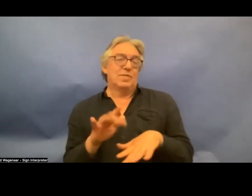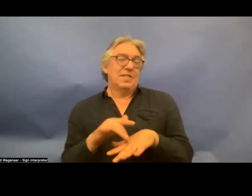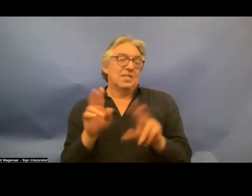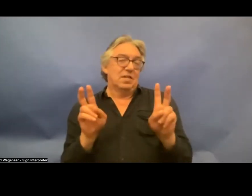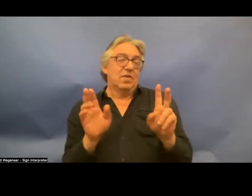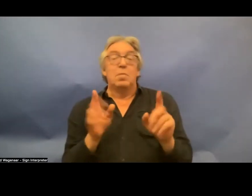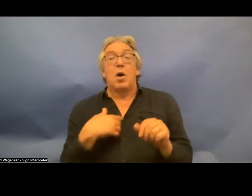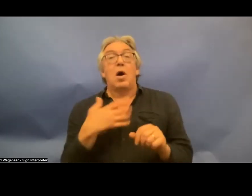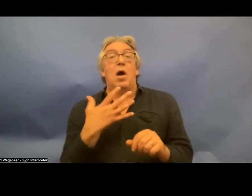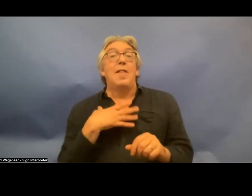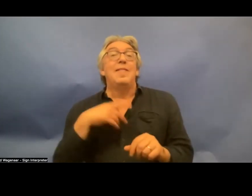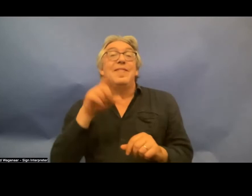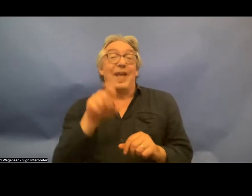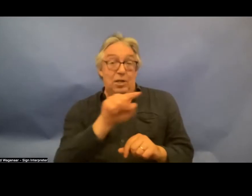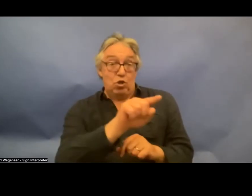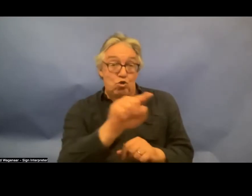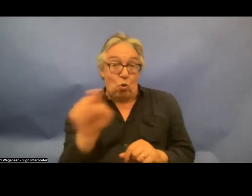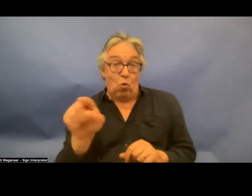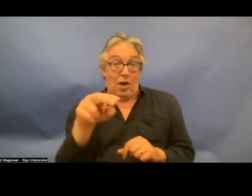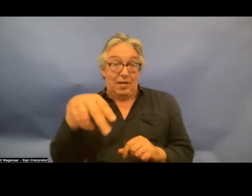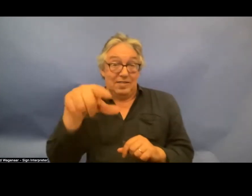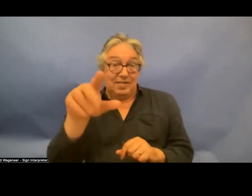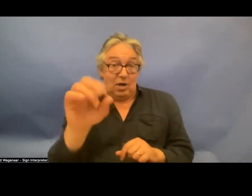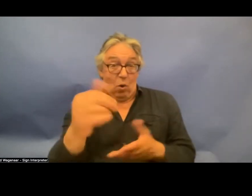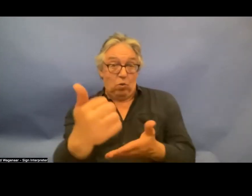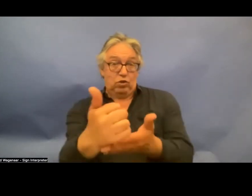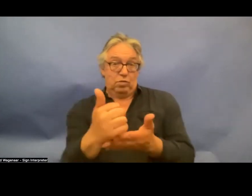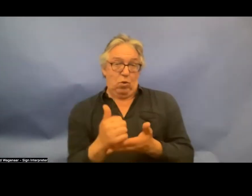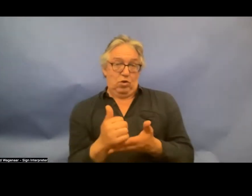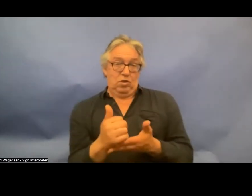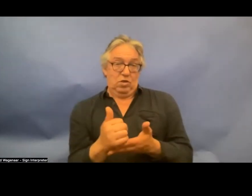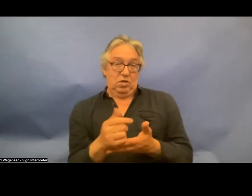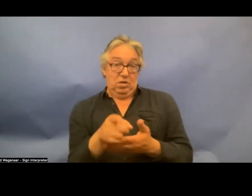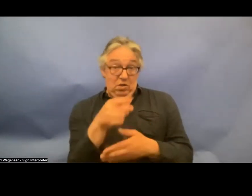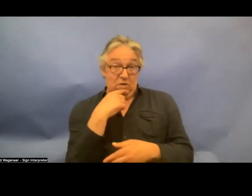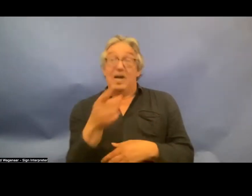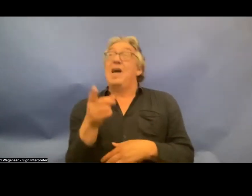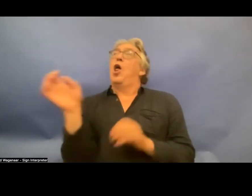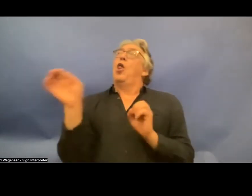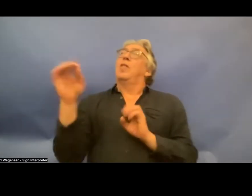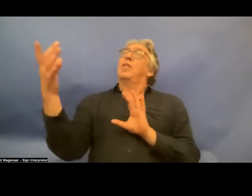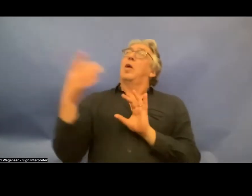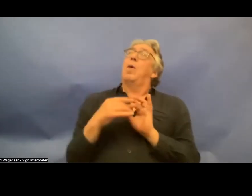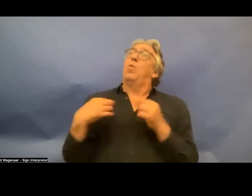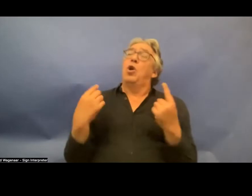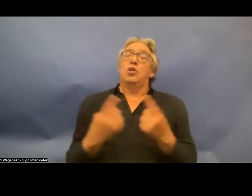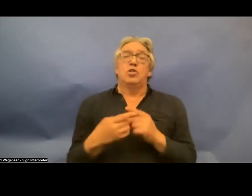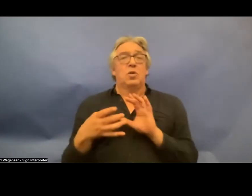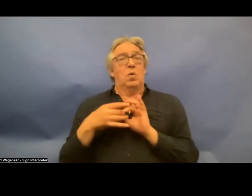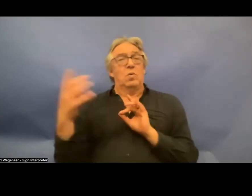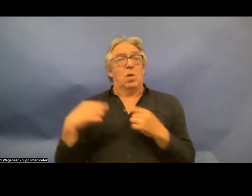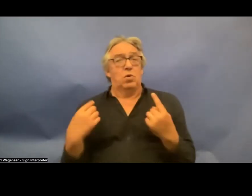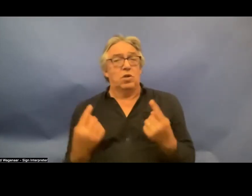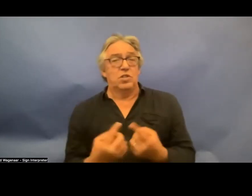persons with disabilities on board. Nothing about us without us. It's still always a fight to